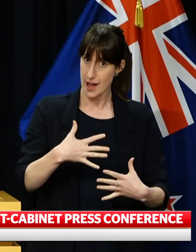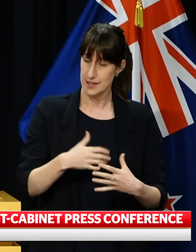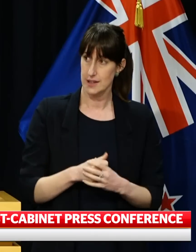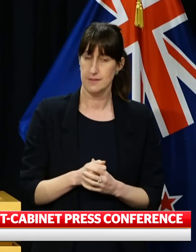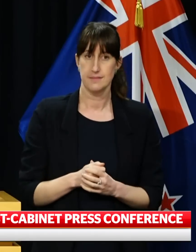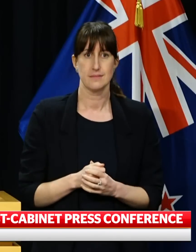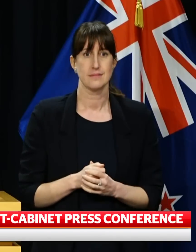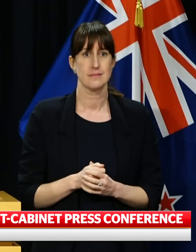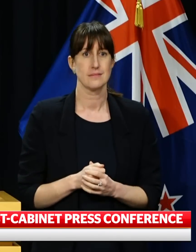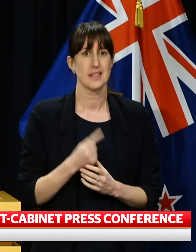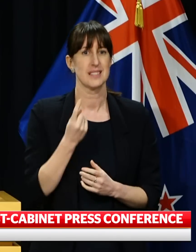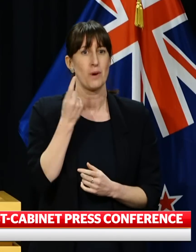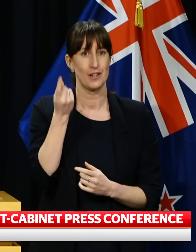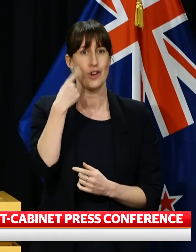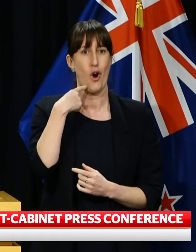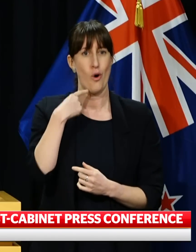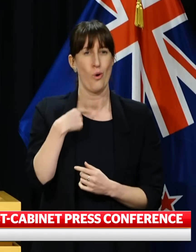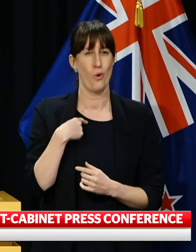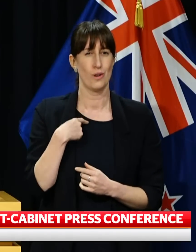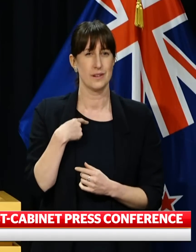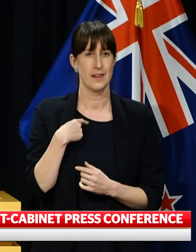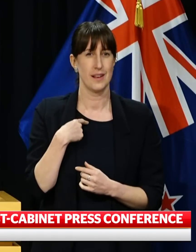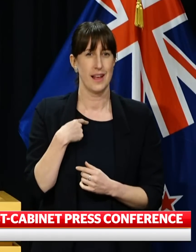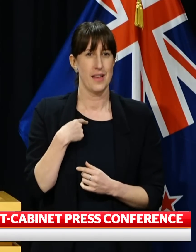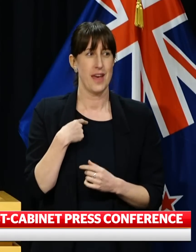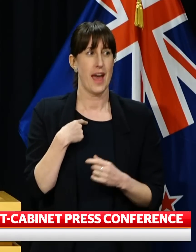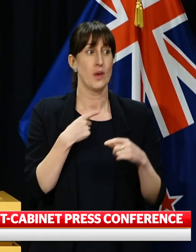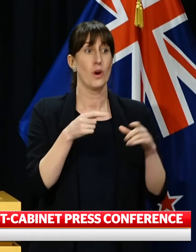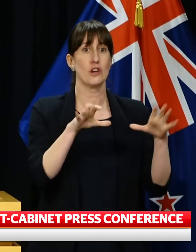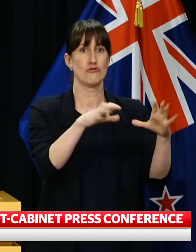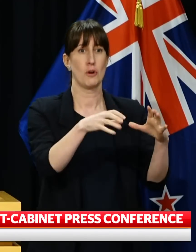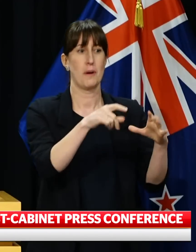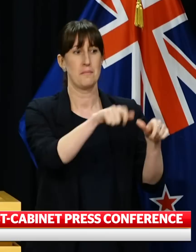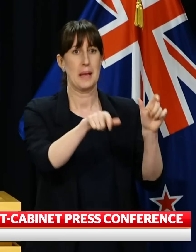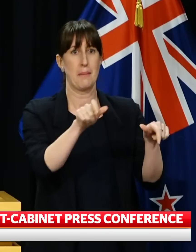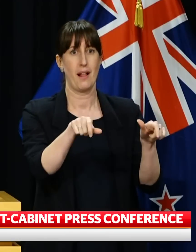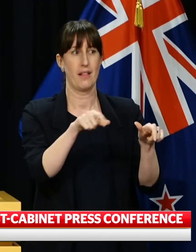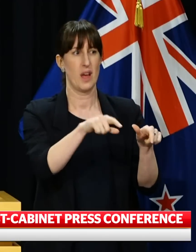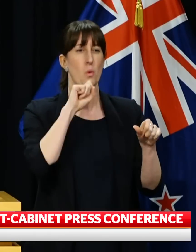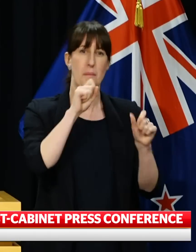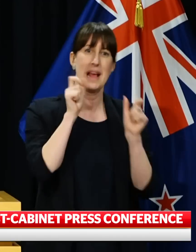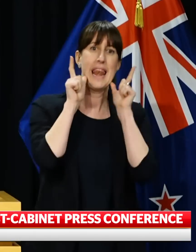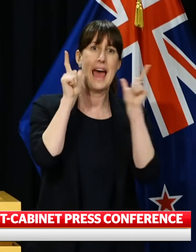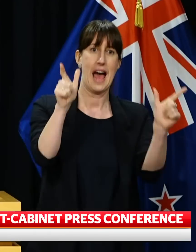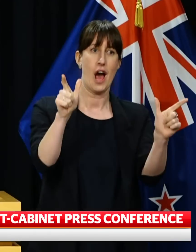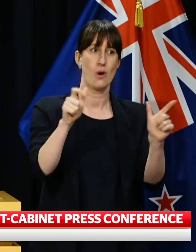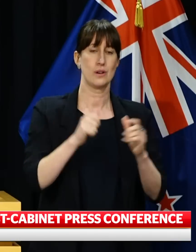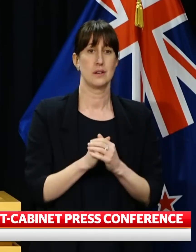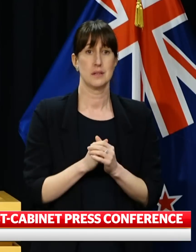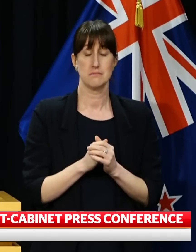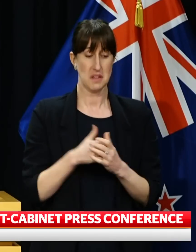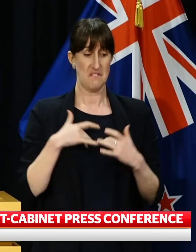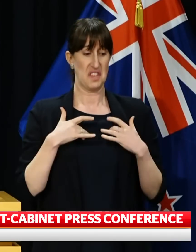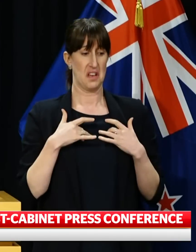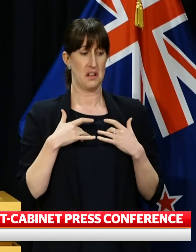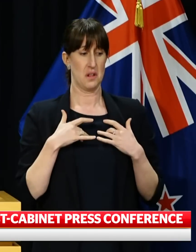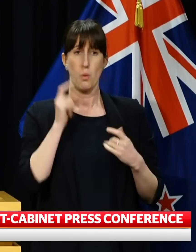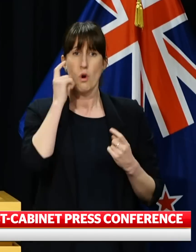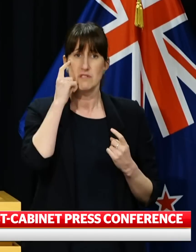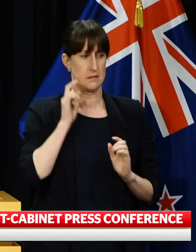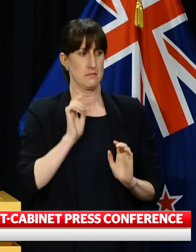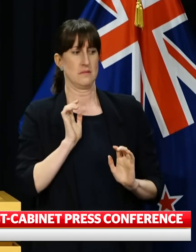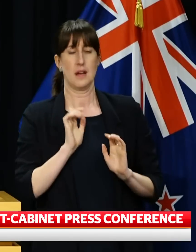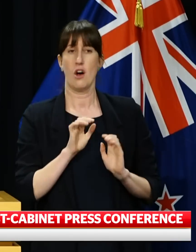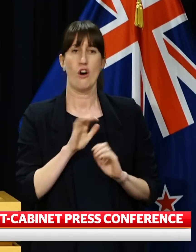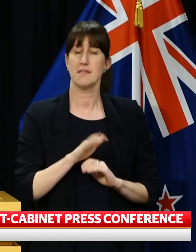I got a heads up on the way there that there were some people who had got wind of the fact that we were going to be there and they were going to make some noise. I didn't feel particularly intimidated by that,